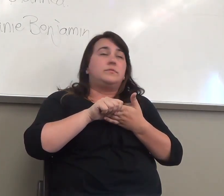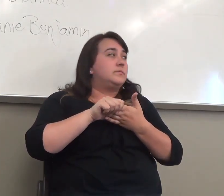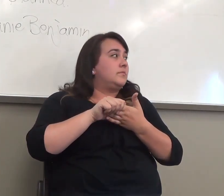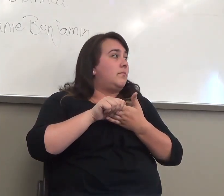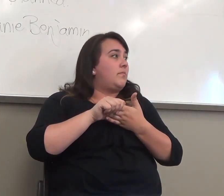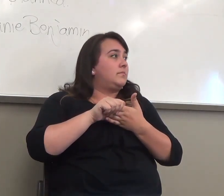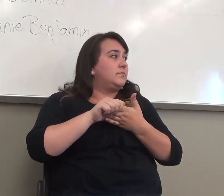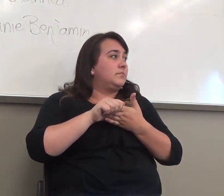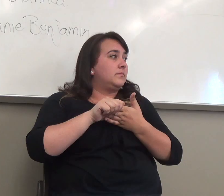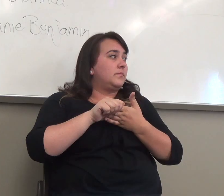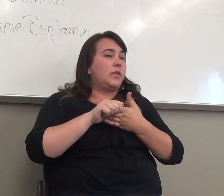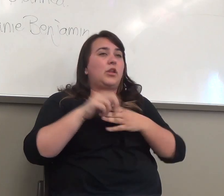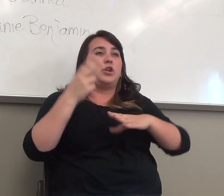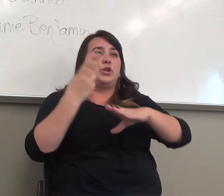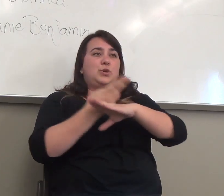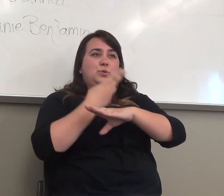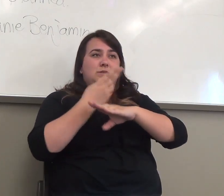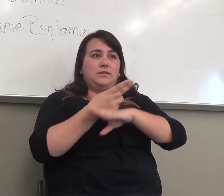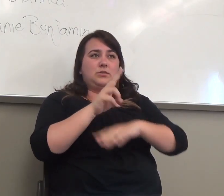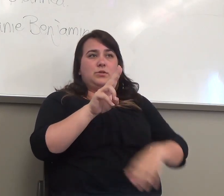just usage.